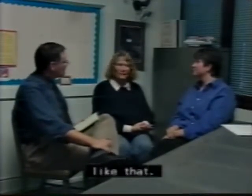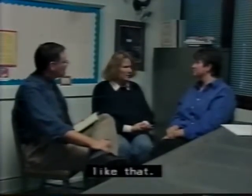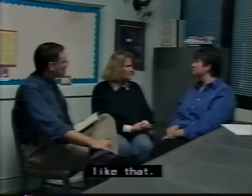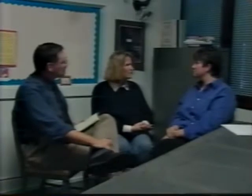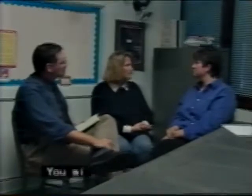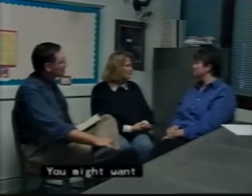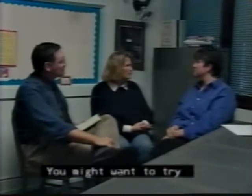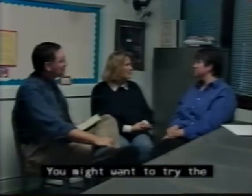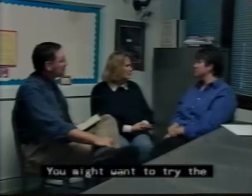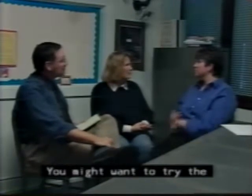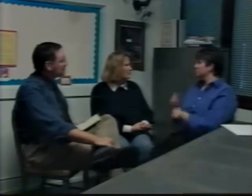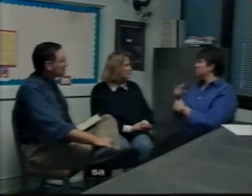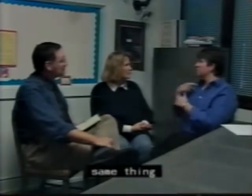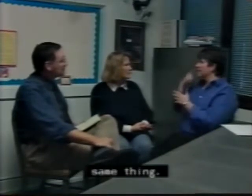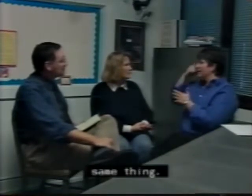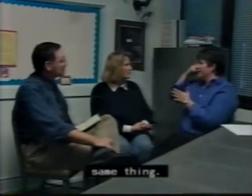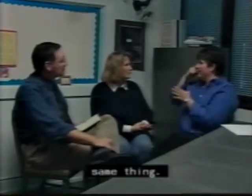Okay. Okay.